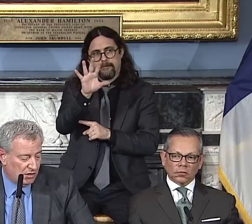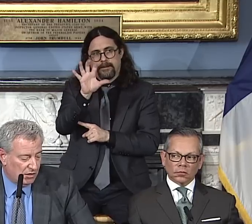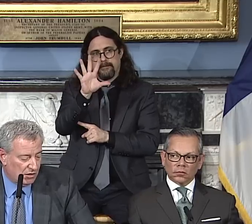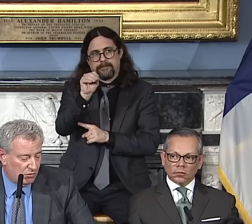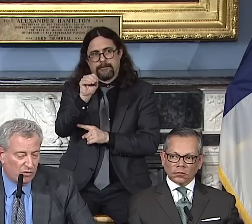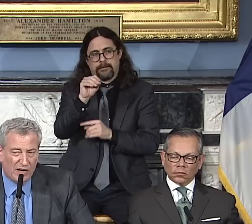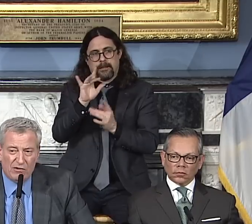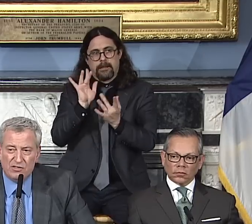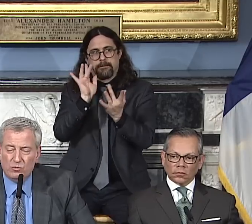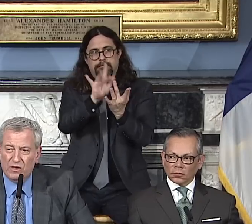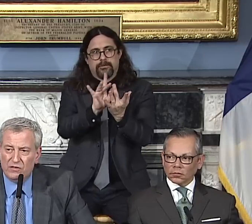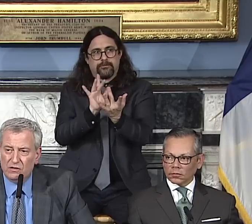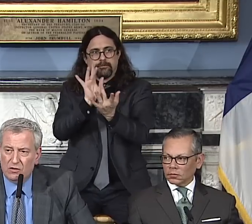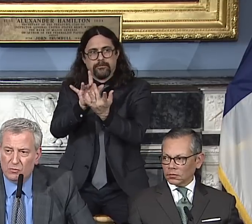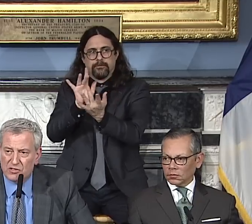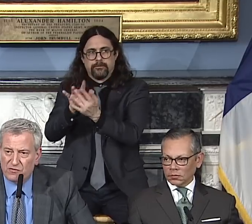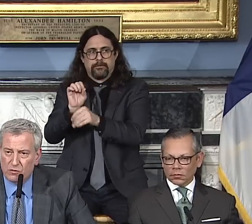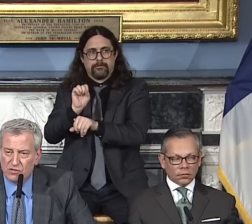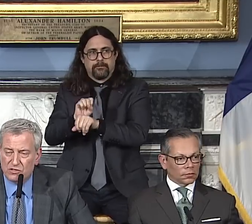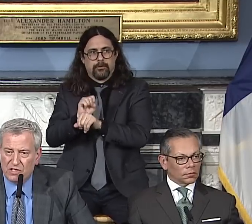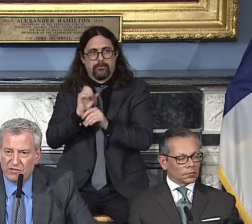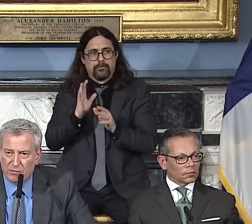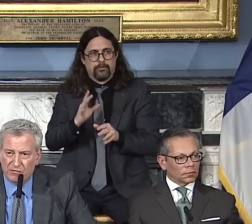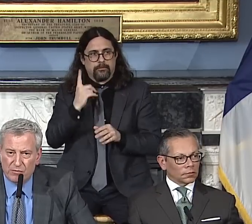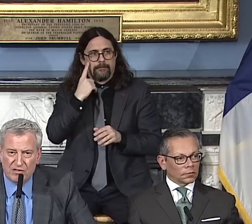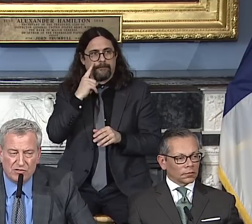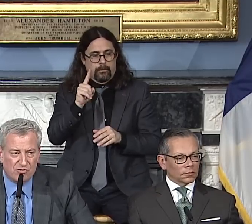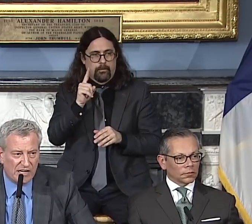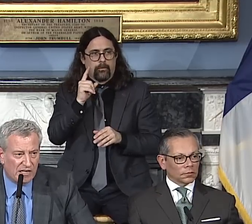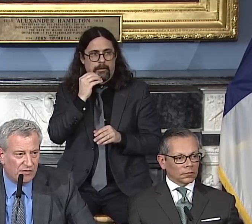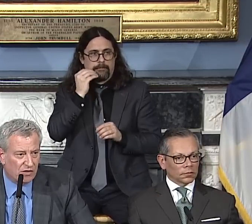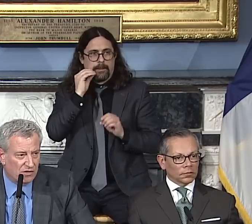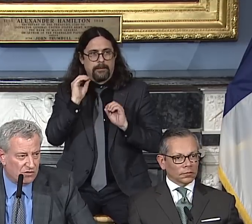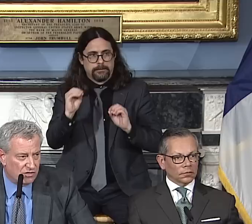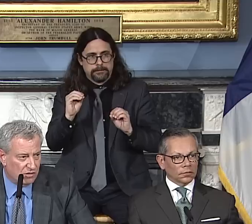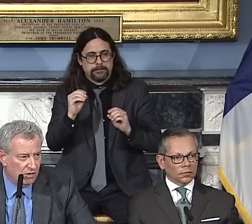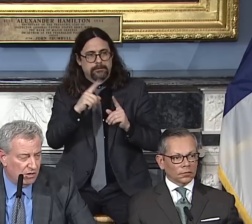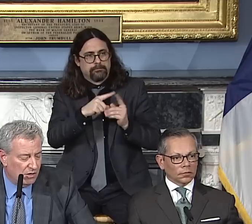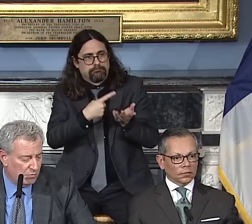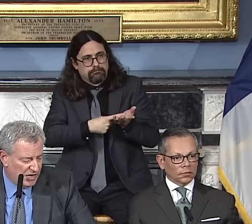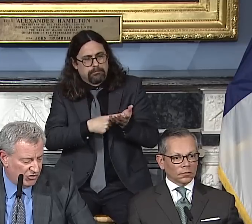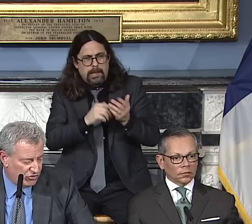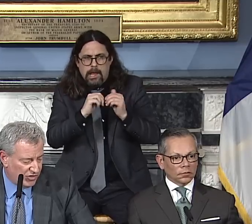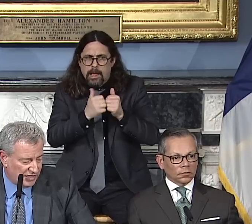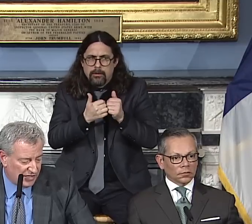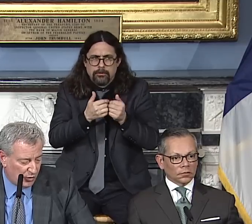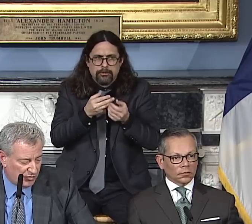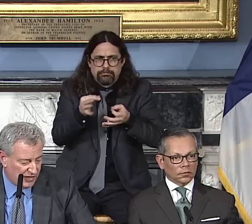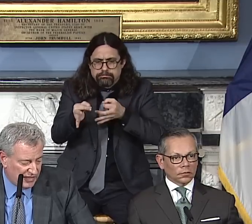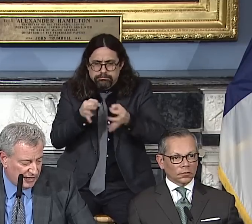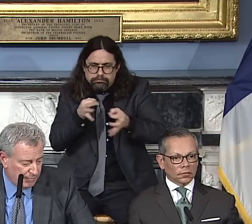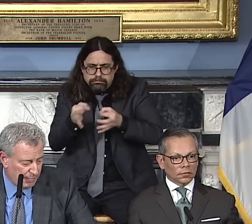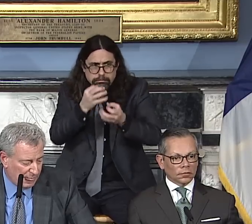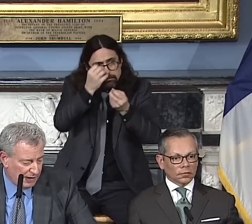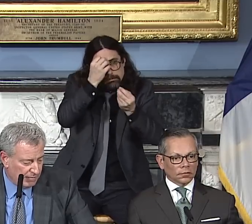discussing coronavirus with homeless folks, giving them information, checking on their condition, making sure they get the